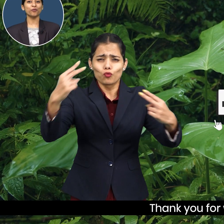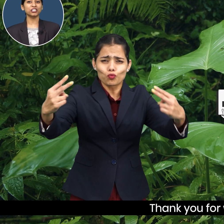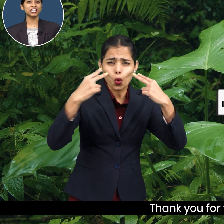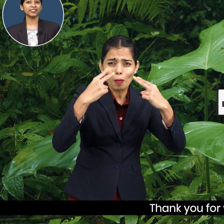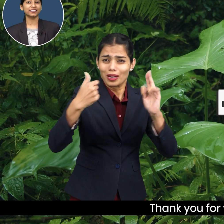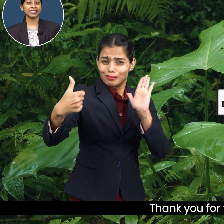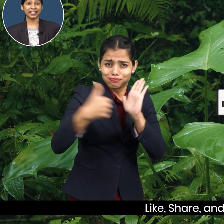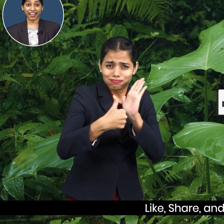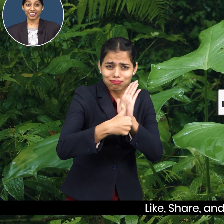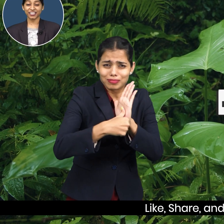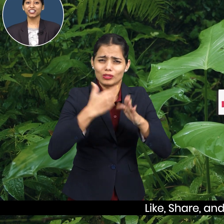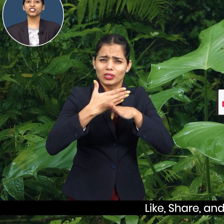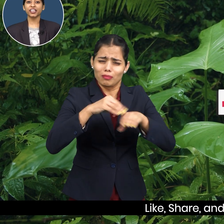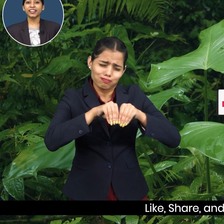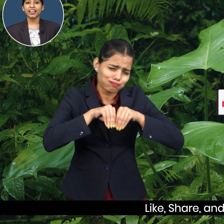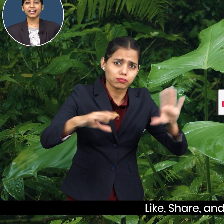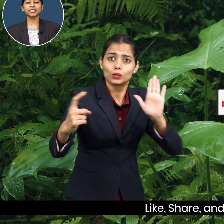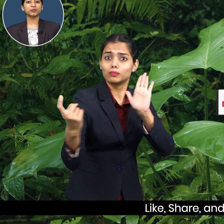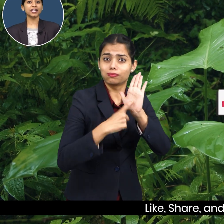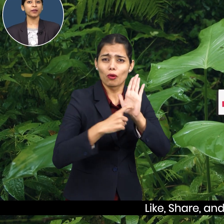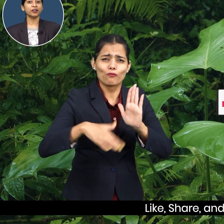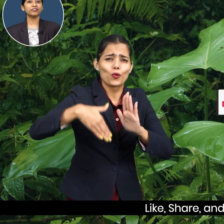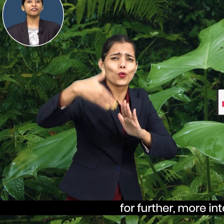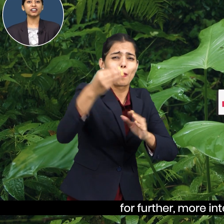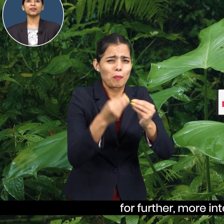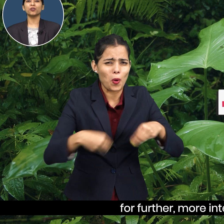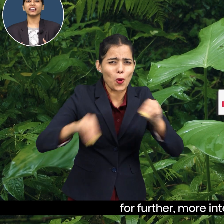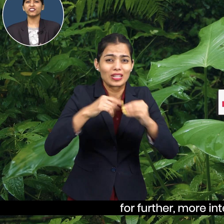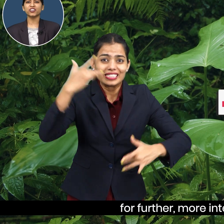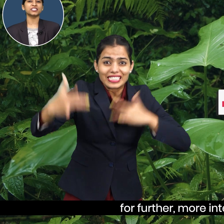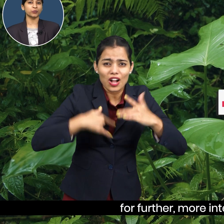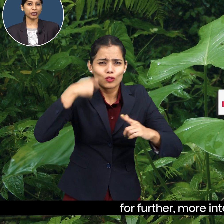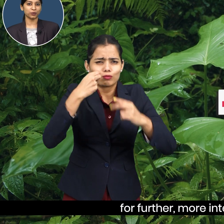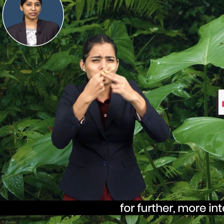Thank you for watching. Like, share and subscribe for further more